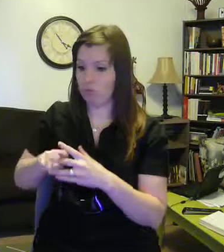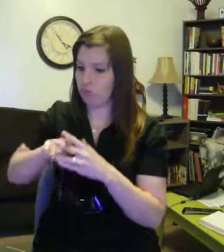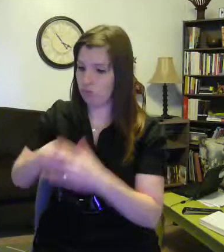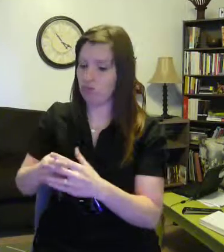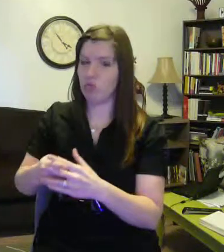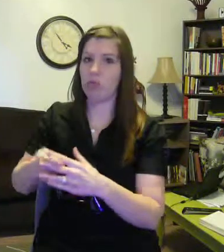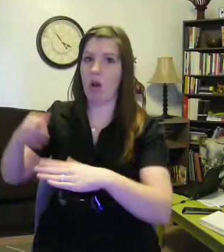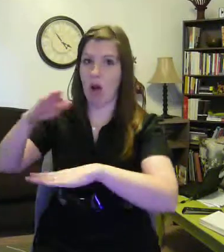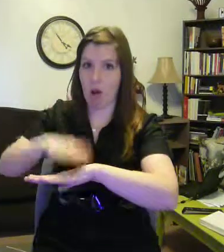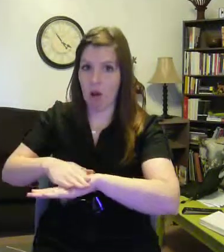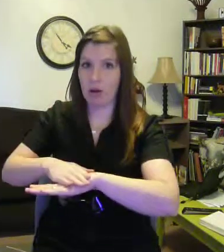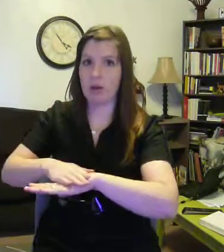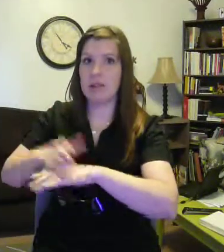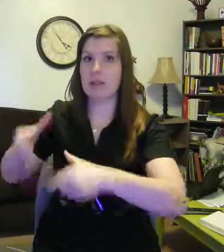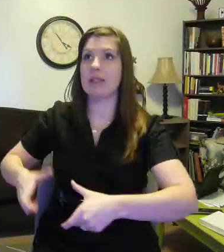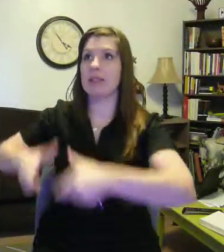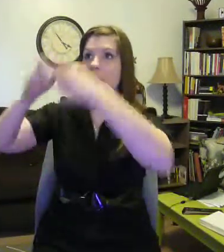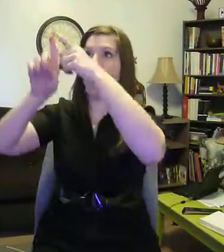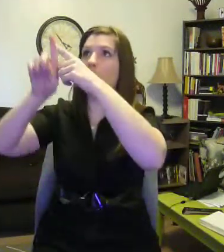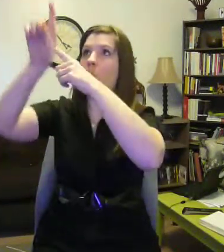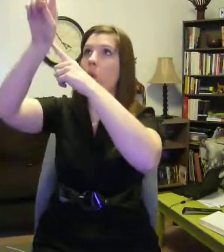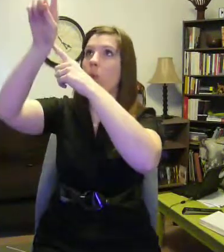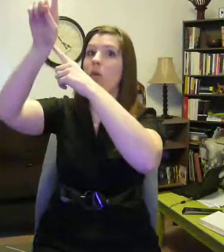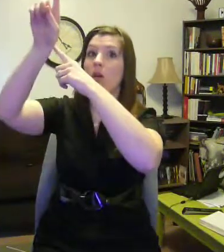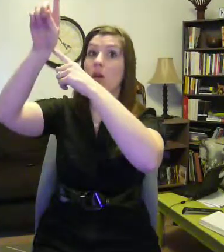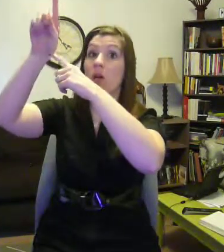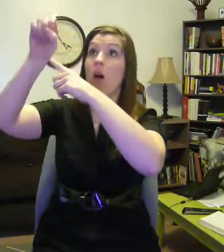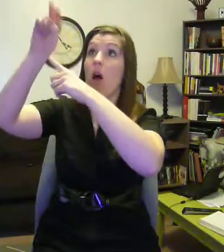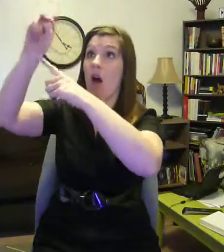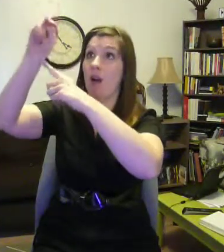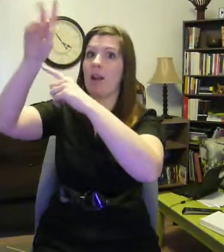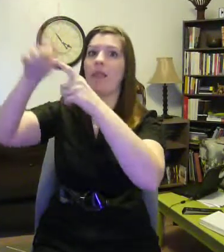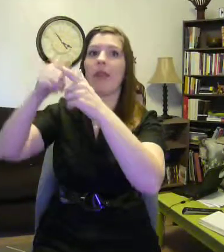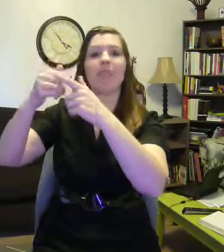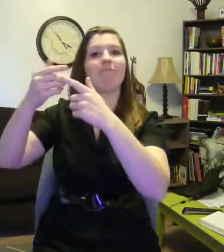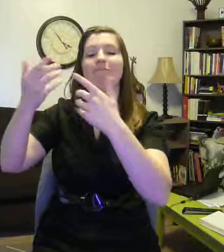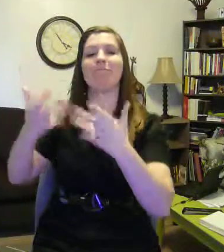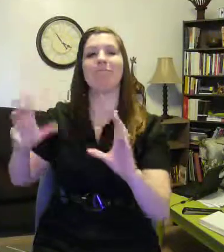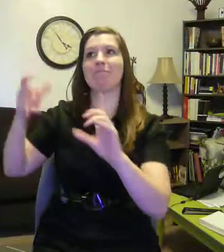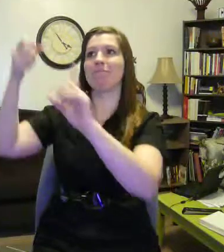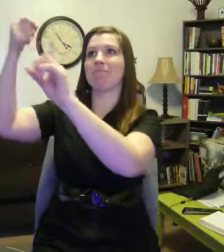is turned on, and another area has cellular coverage. Thank you.